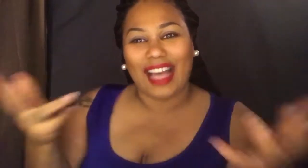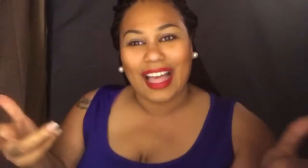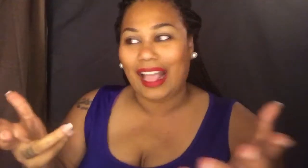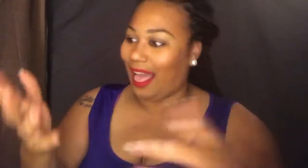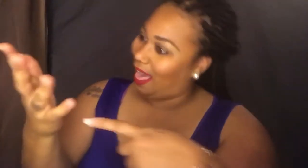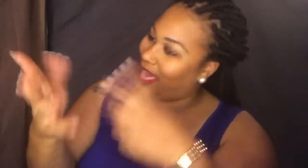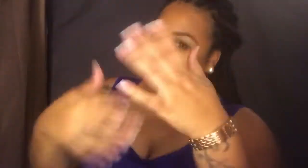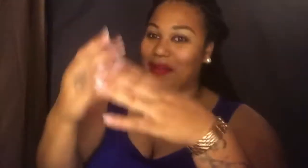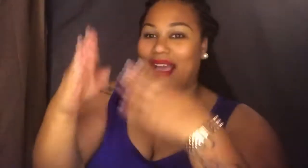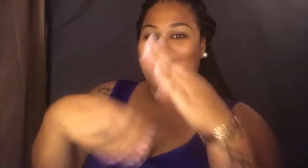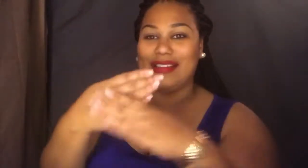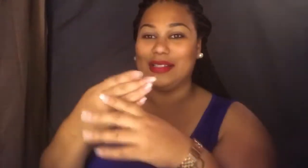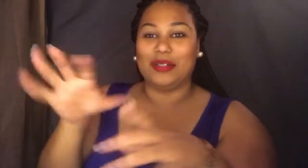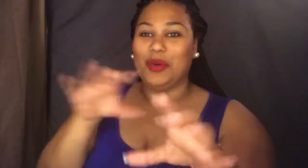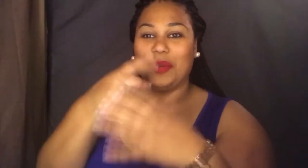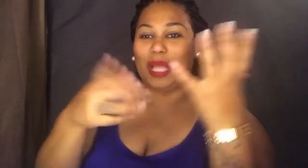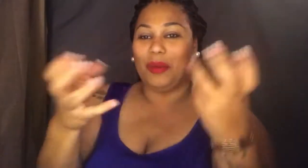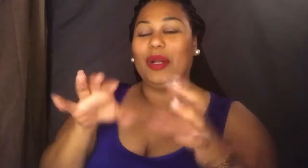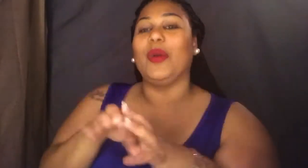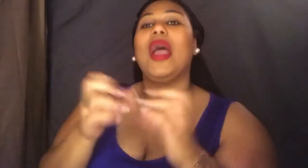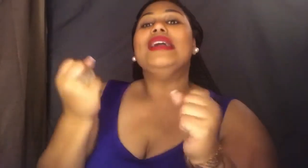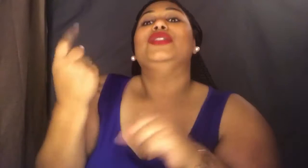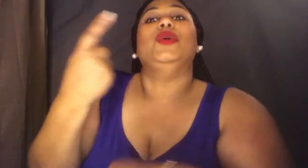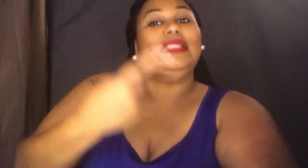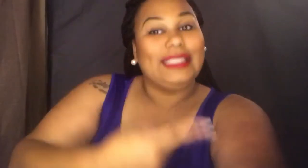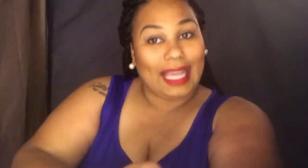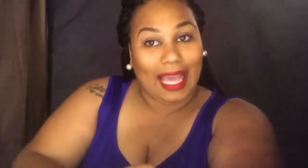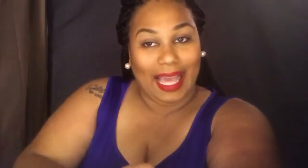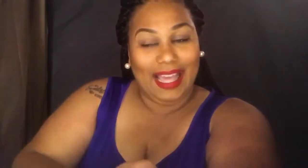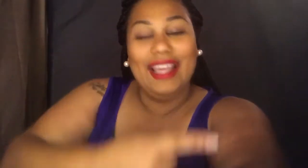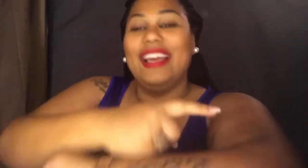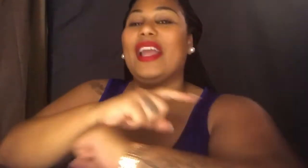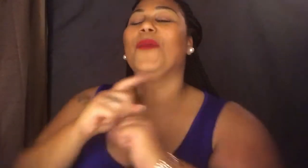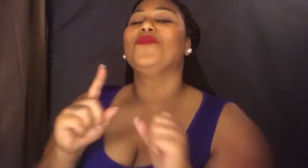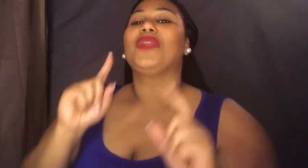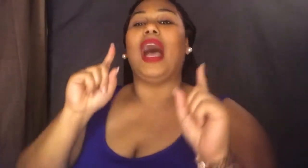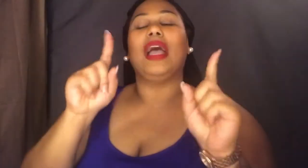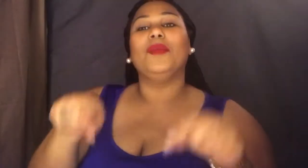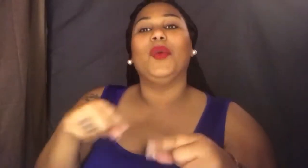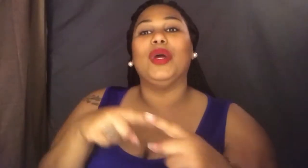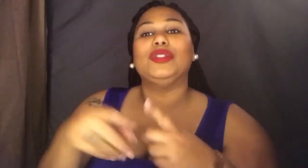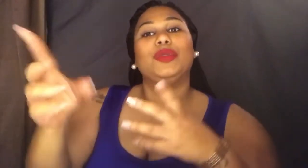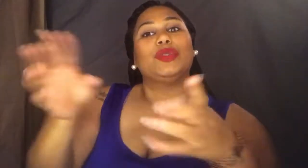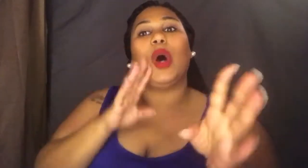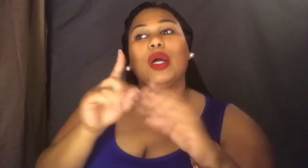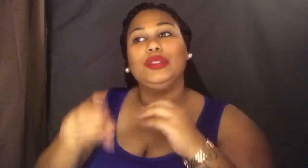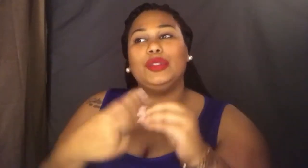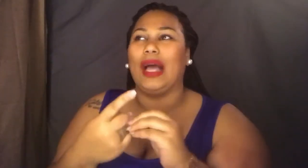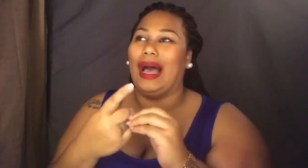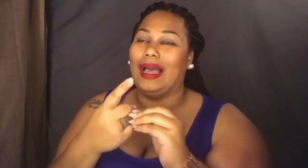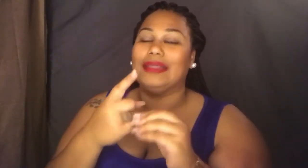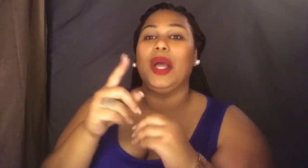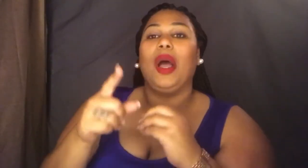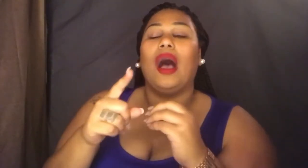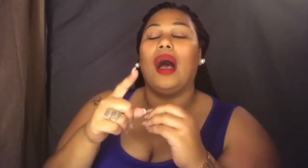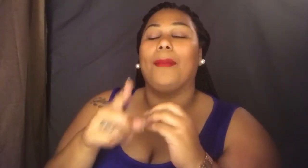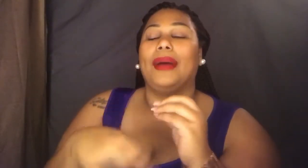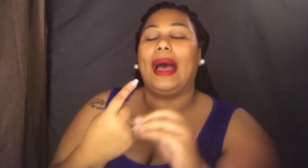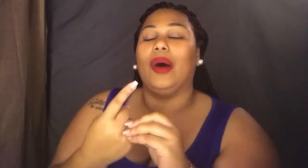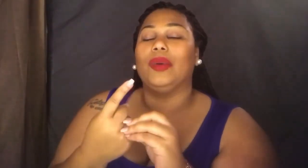side. My hands are doing what they want to do. Today, I am going to talk to you guys about